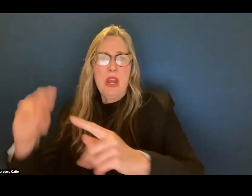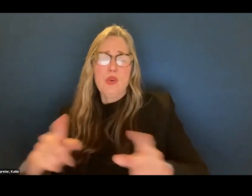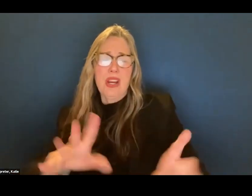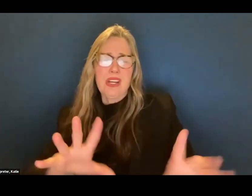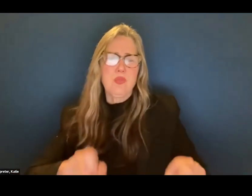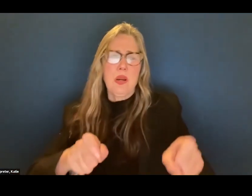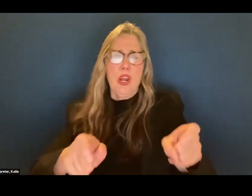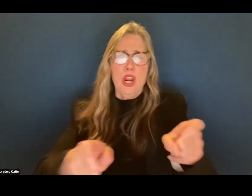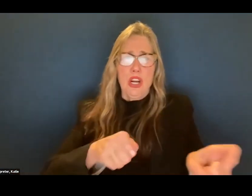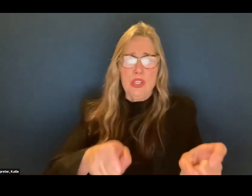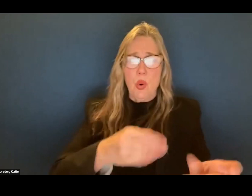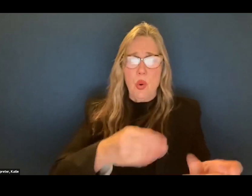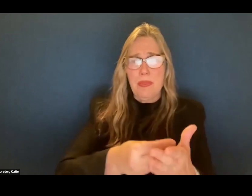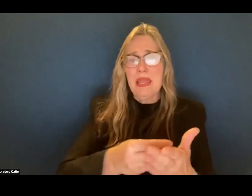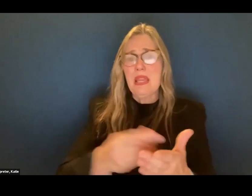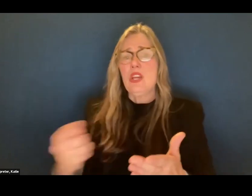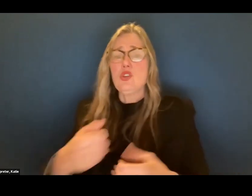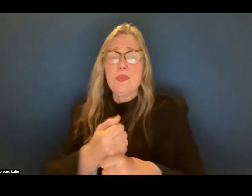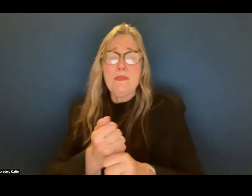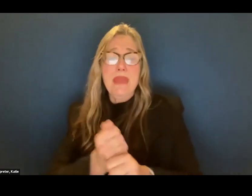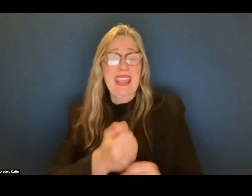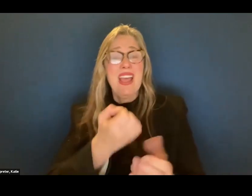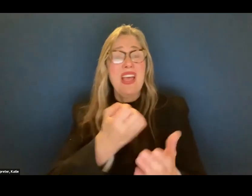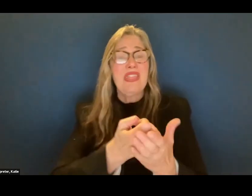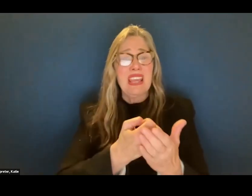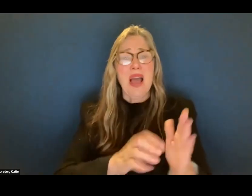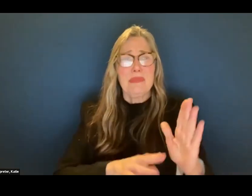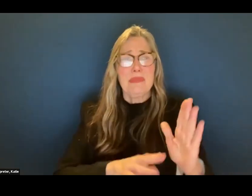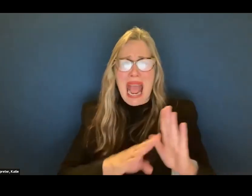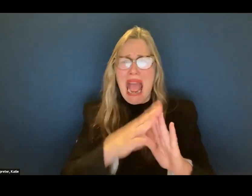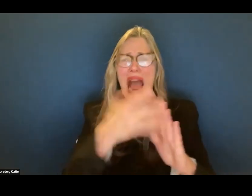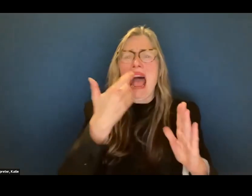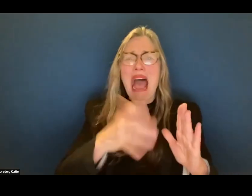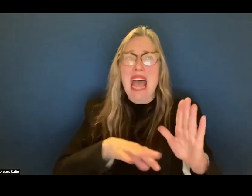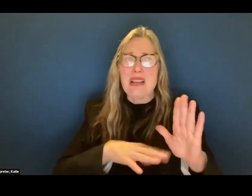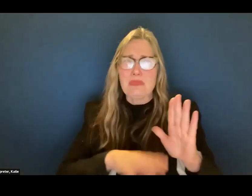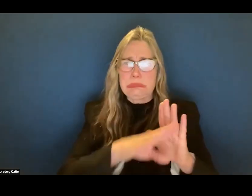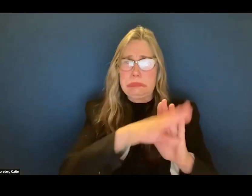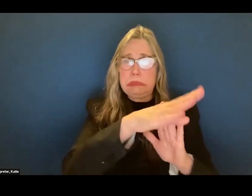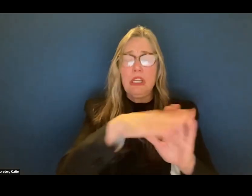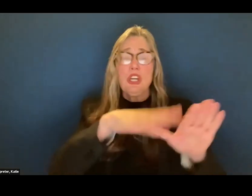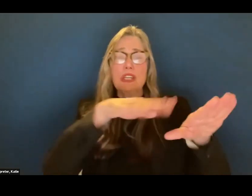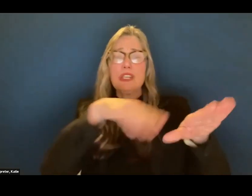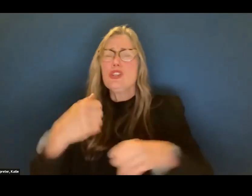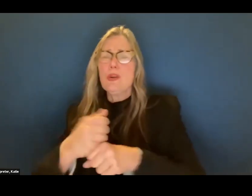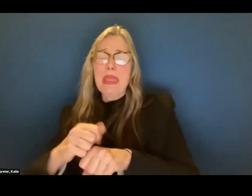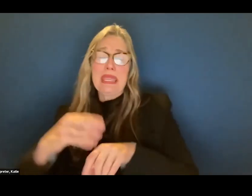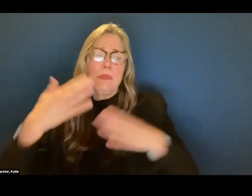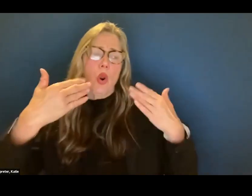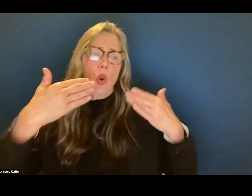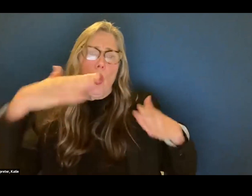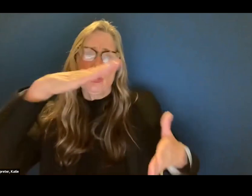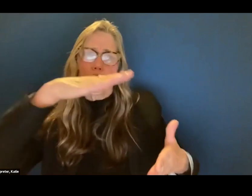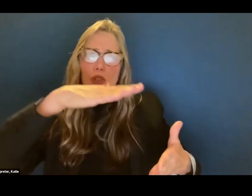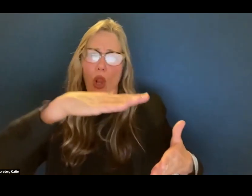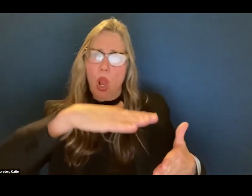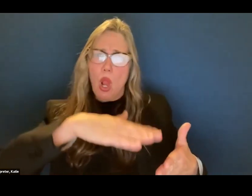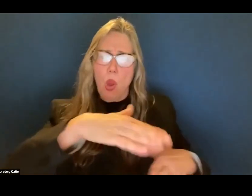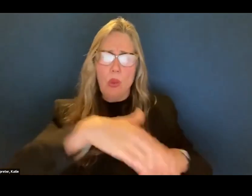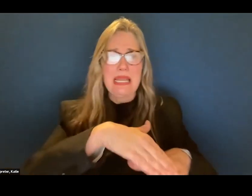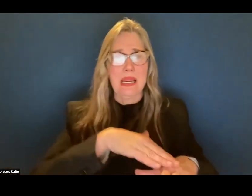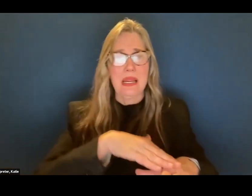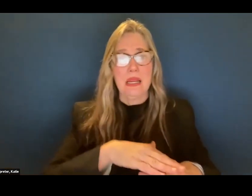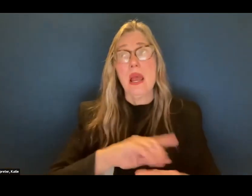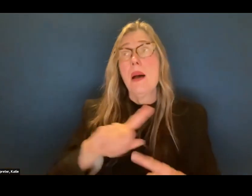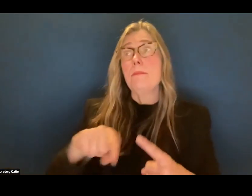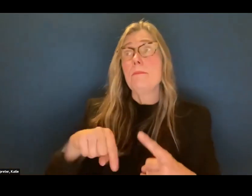Reserve, that's to cool the economy, to slow things down. But what happens when you have high